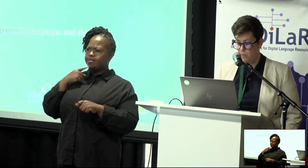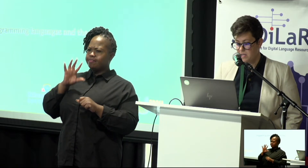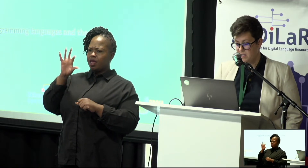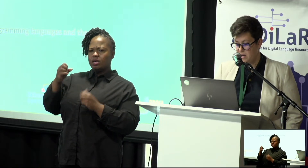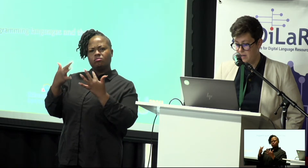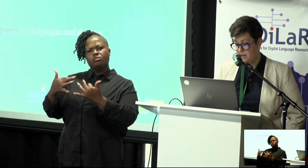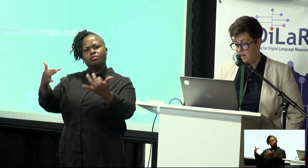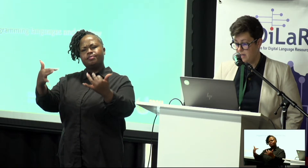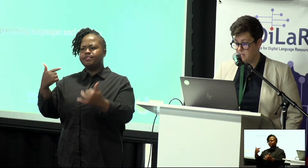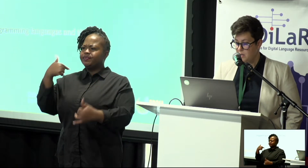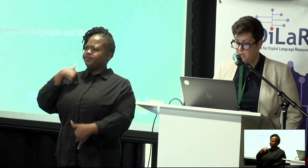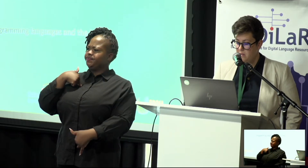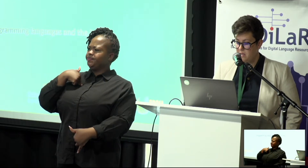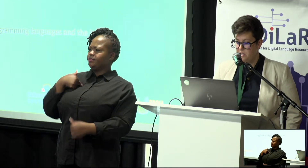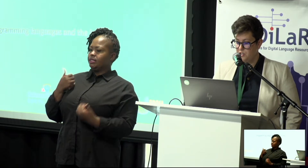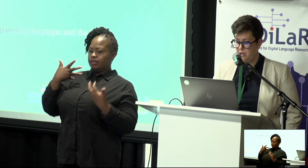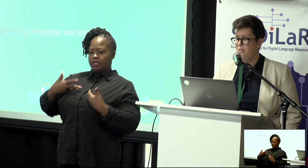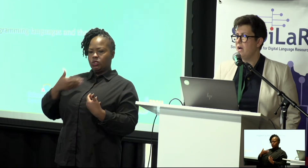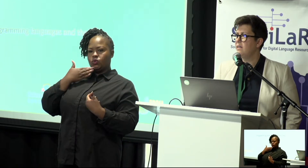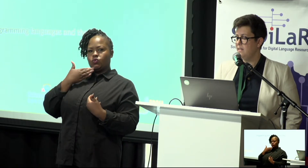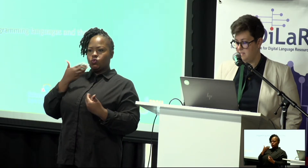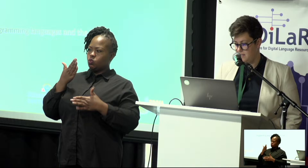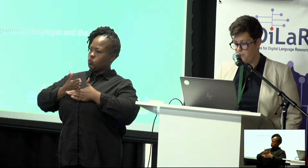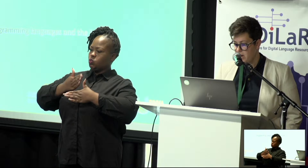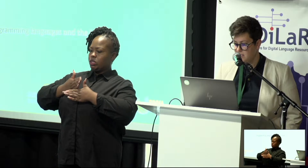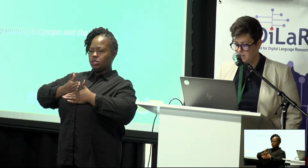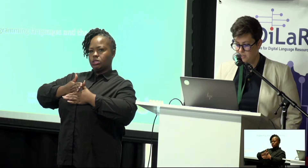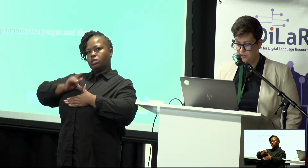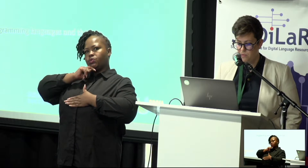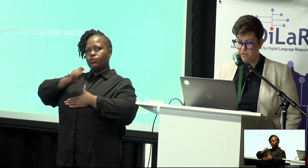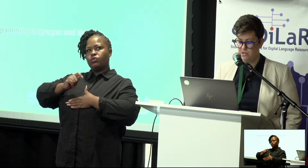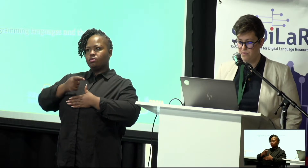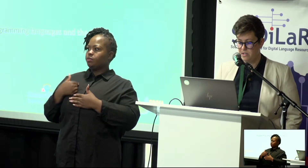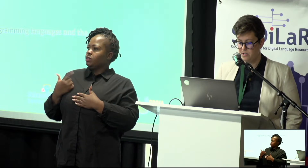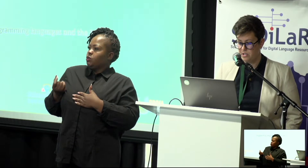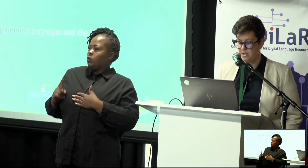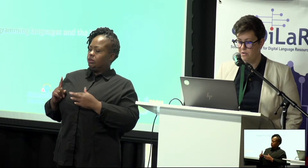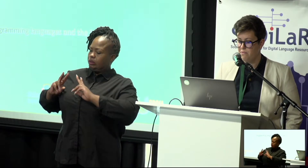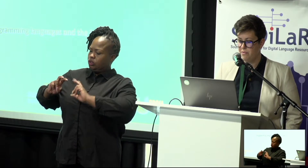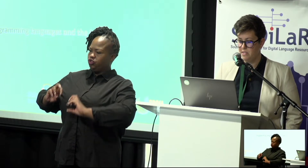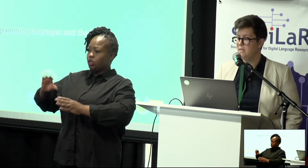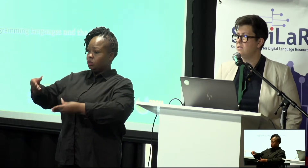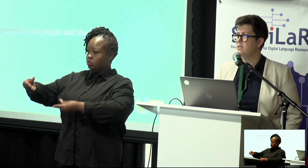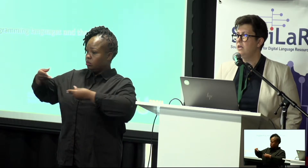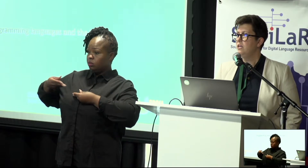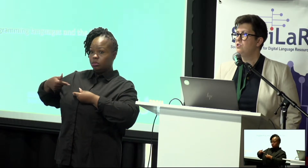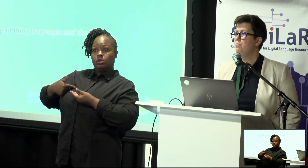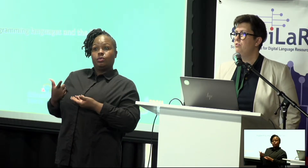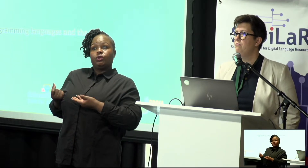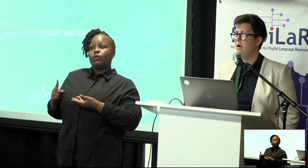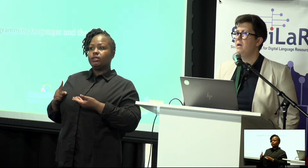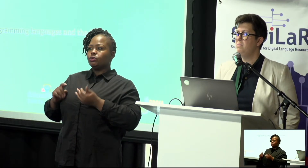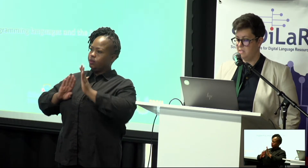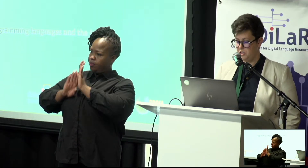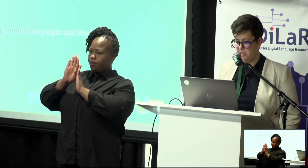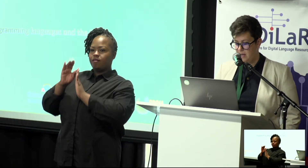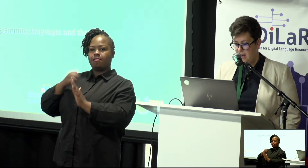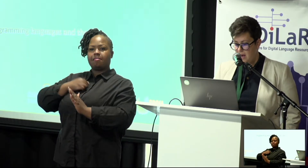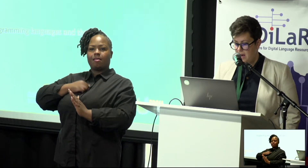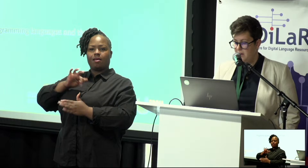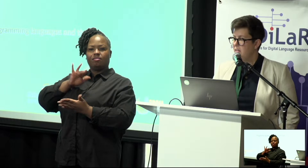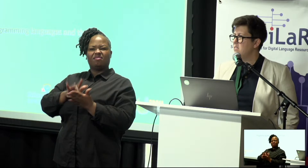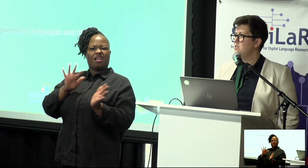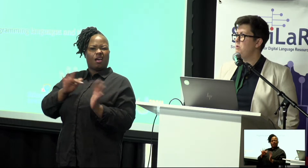audience, what can I, as someone in the industry, practically do with this research that you have presented to improve my